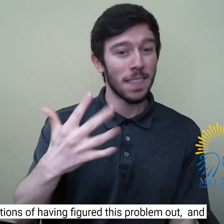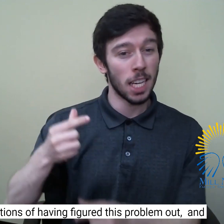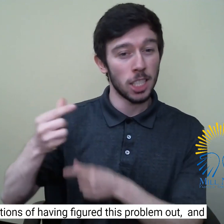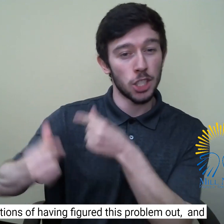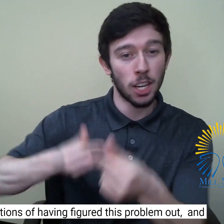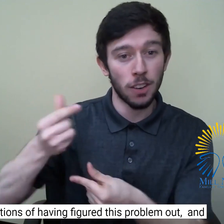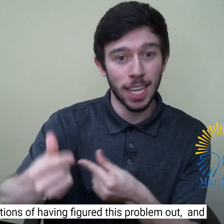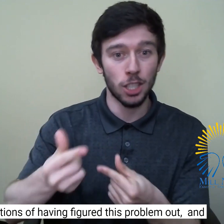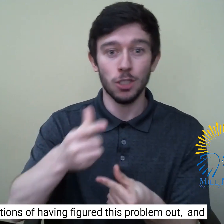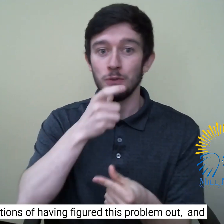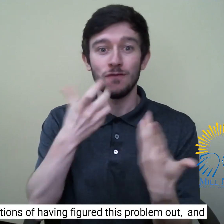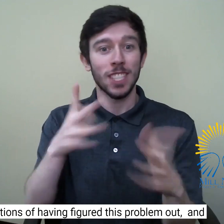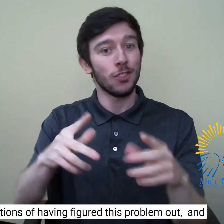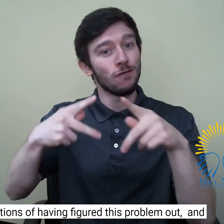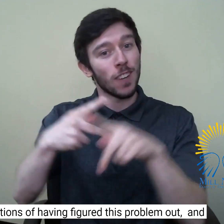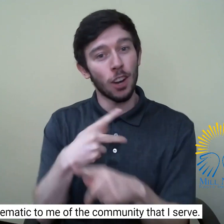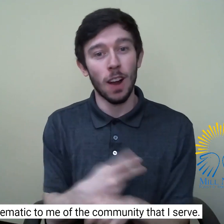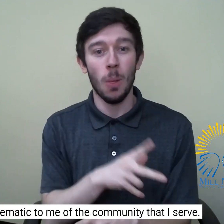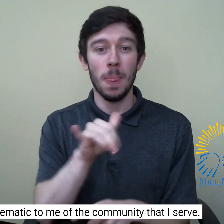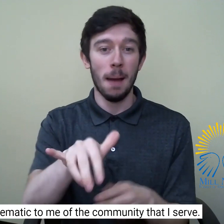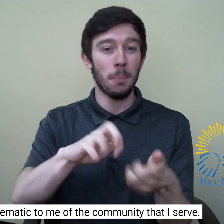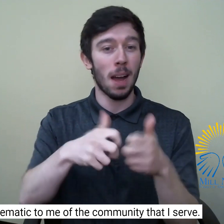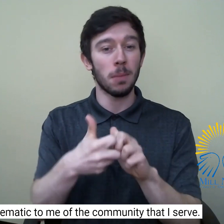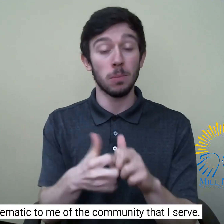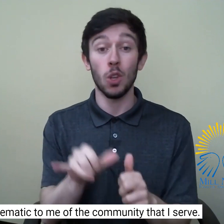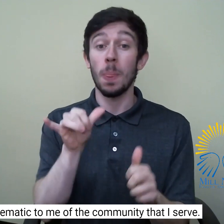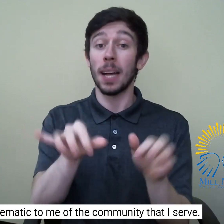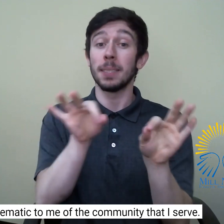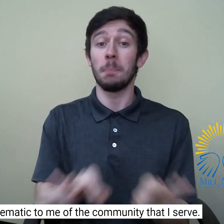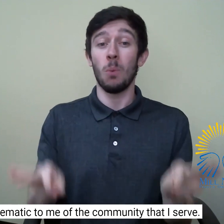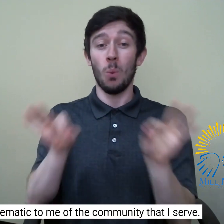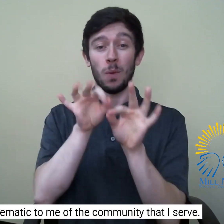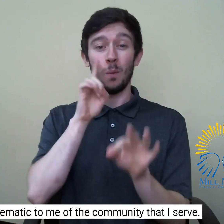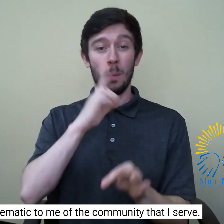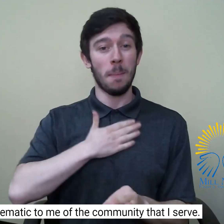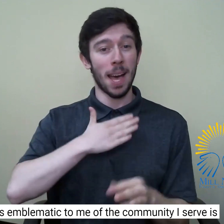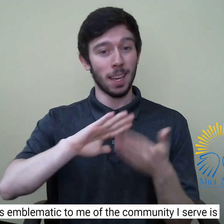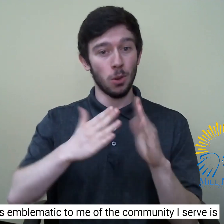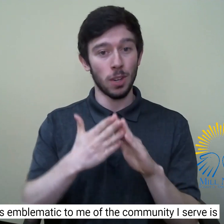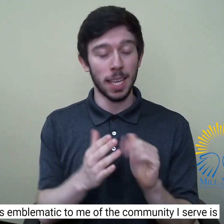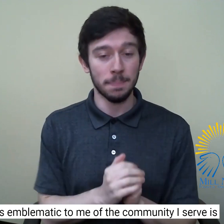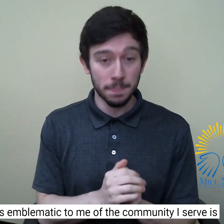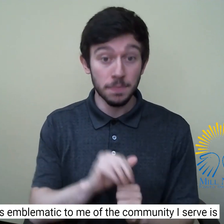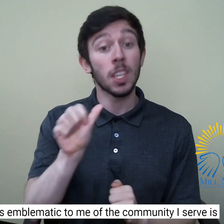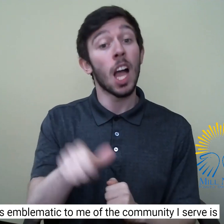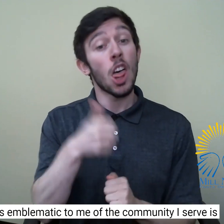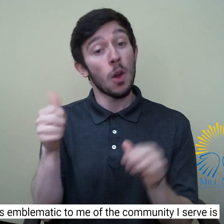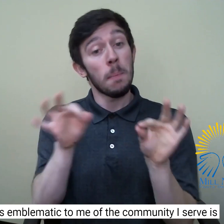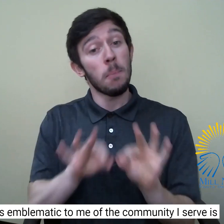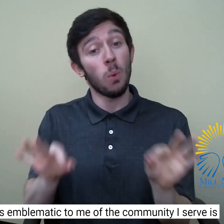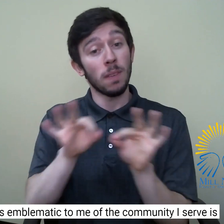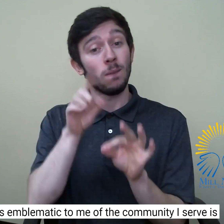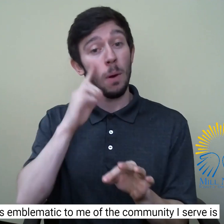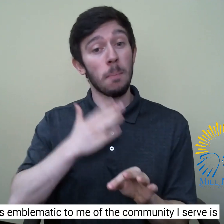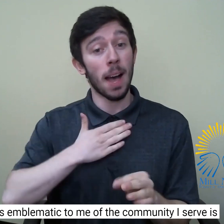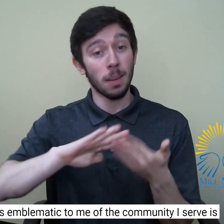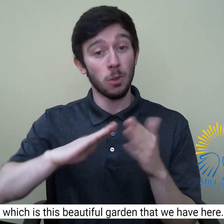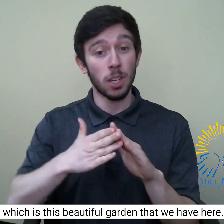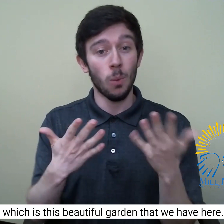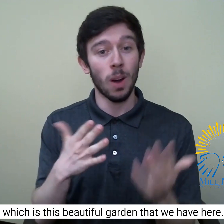figured this problem out. And so that is emblematic to me of the community that I serve. Another thing that's emblematic to me of the community I serve is Longwood